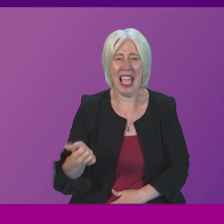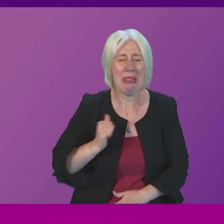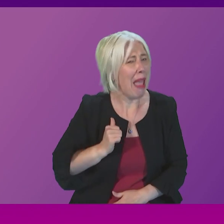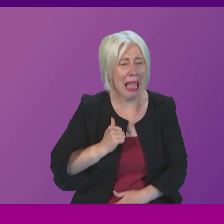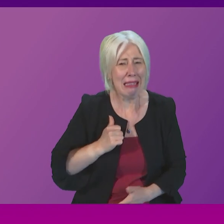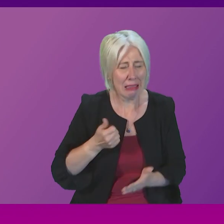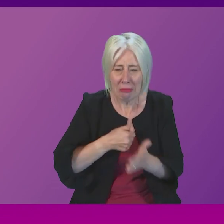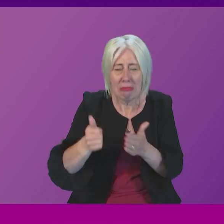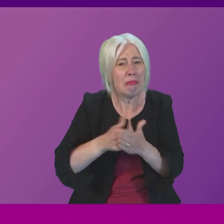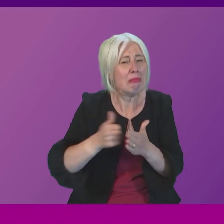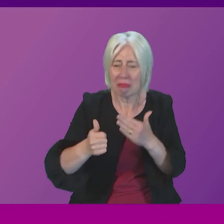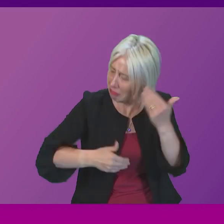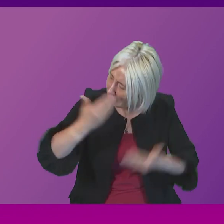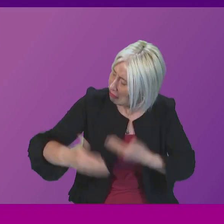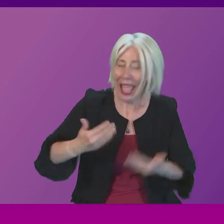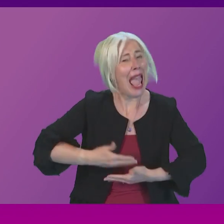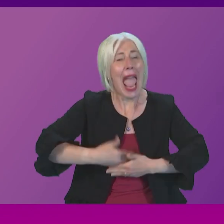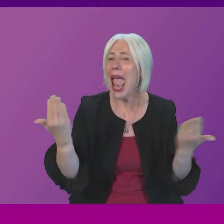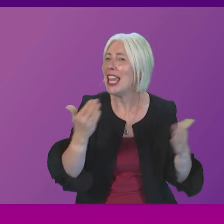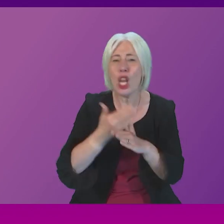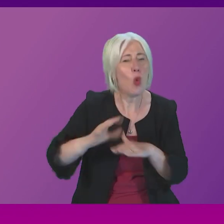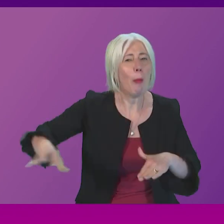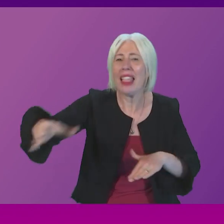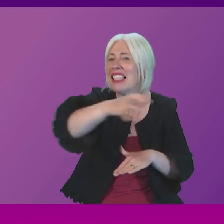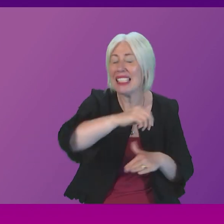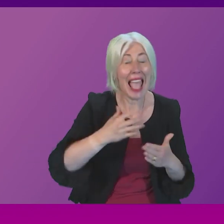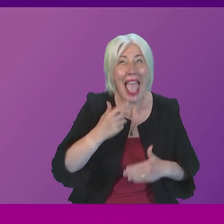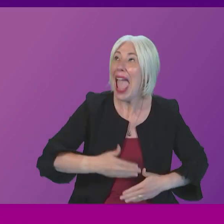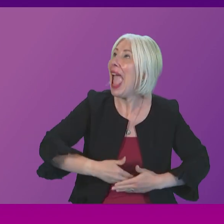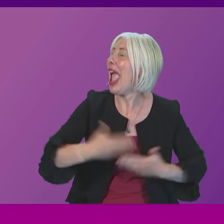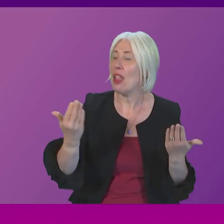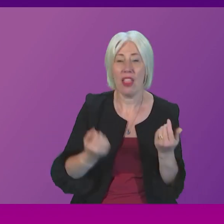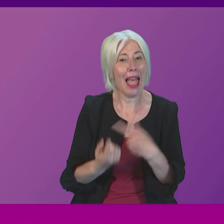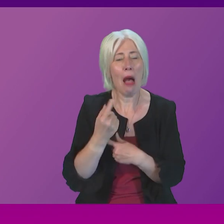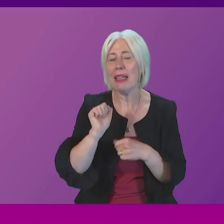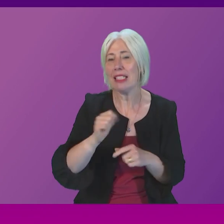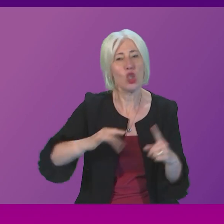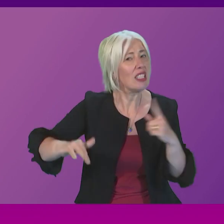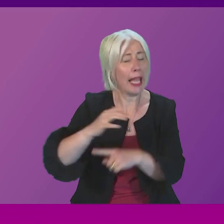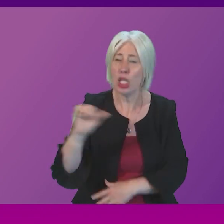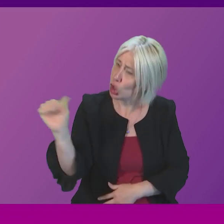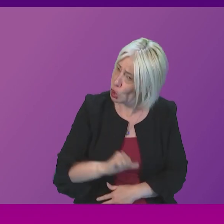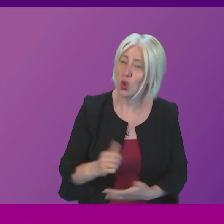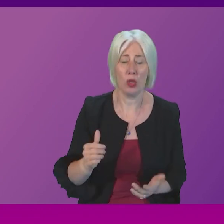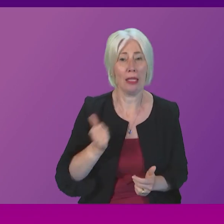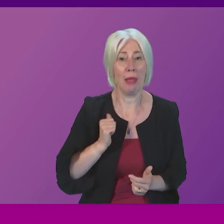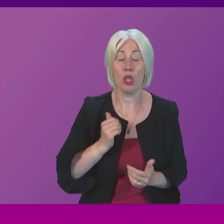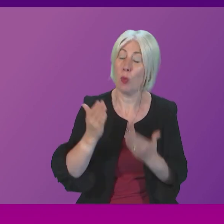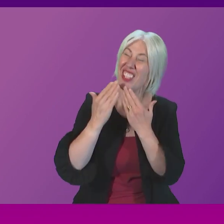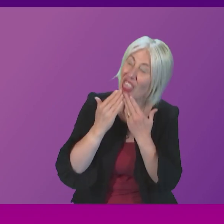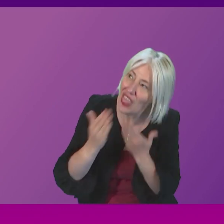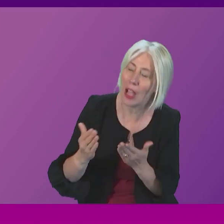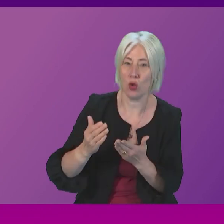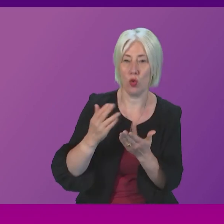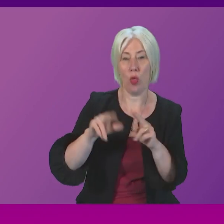matter of course in any workplace and in fact in any interaction they have in society. And so I'd like to thank the Parliament staff